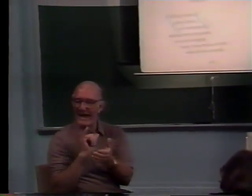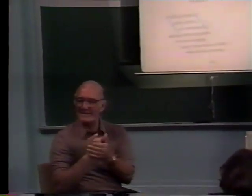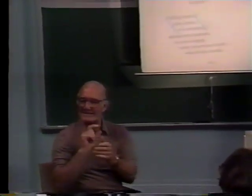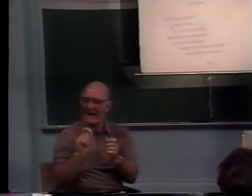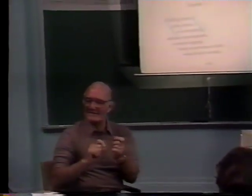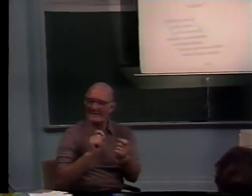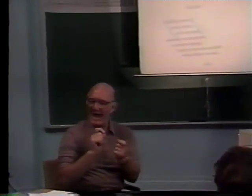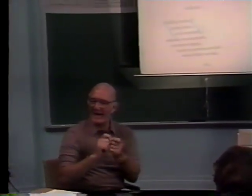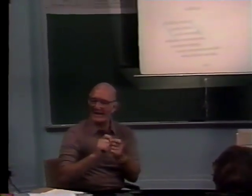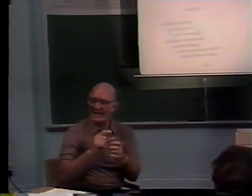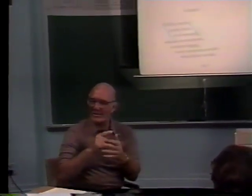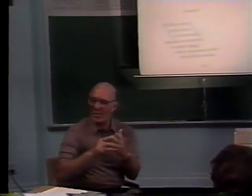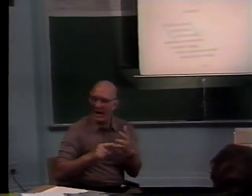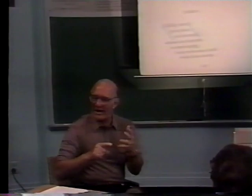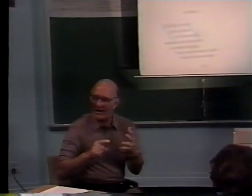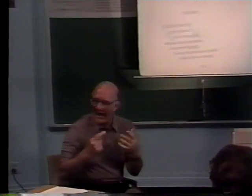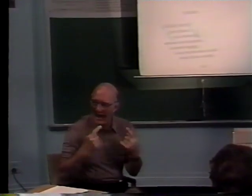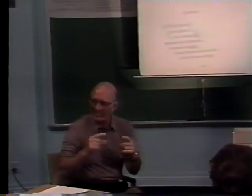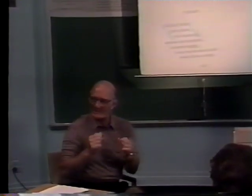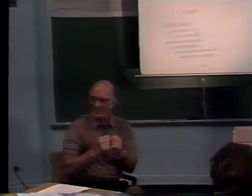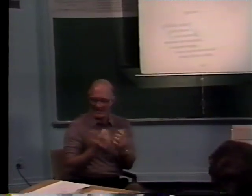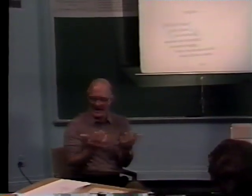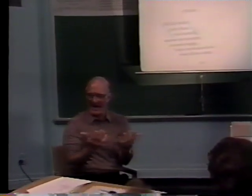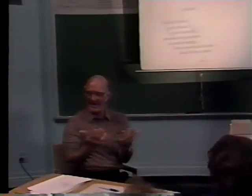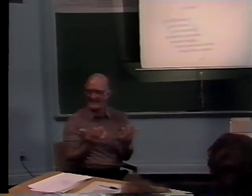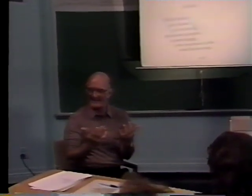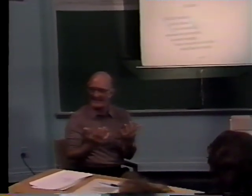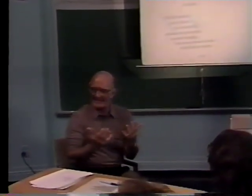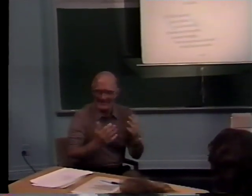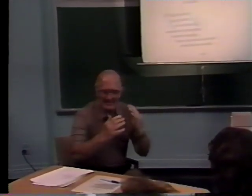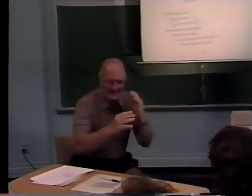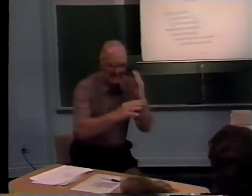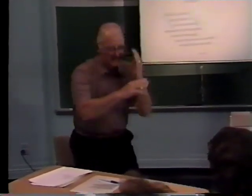That's exactly what happens with the hand.